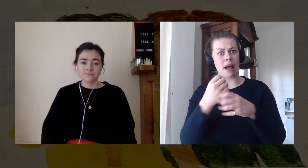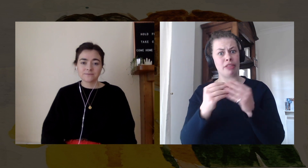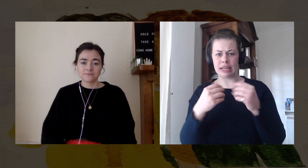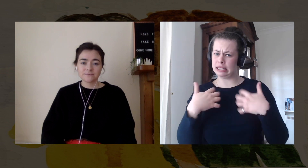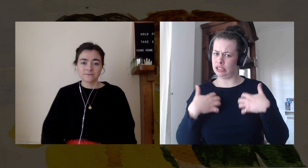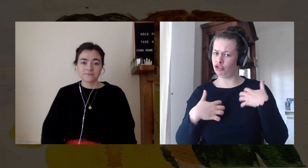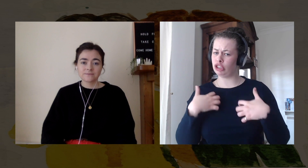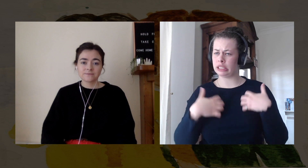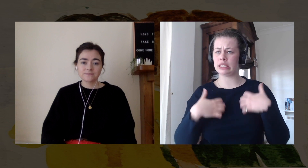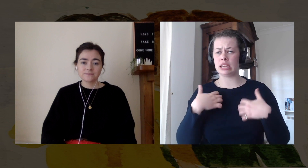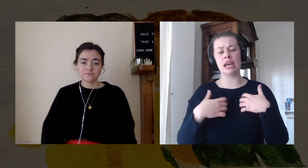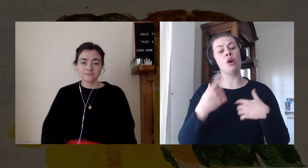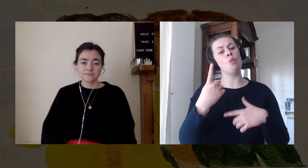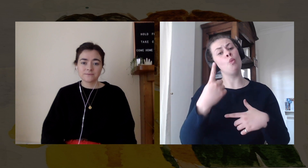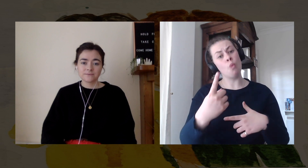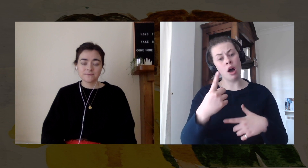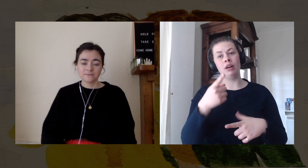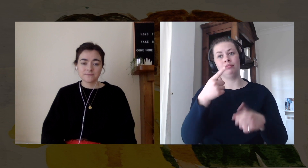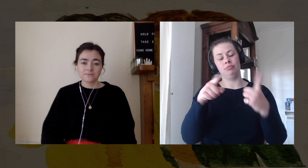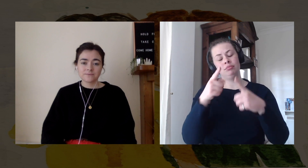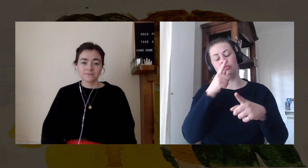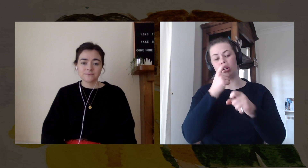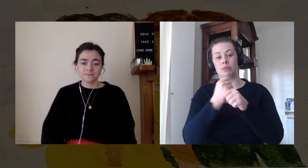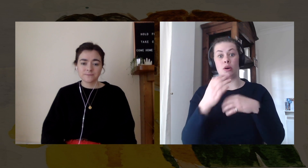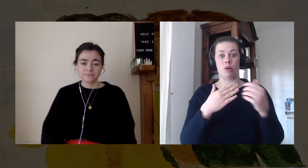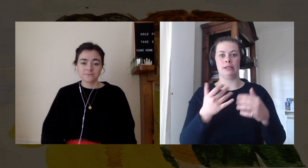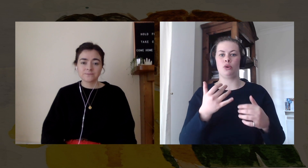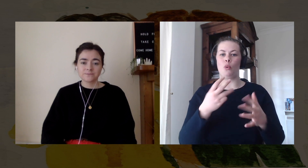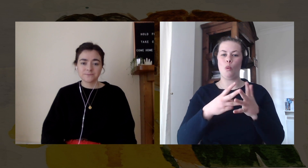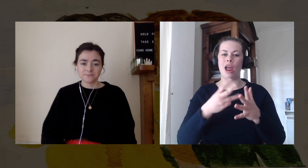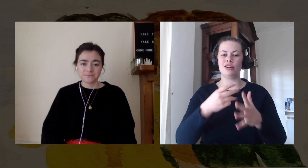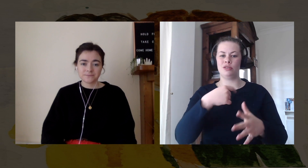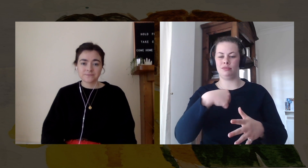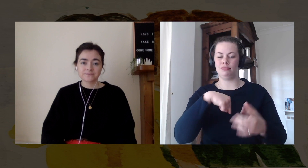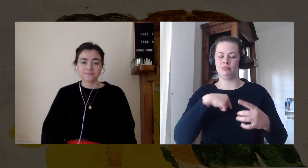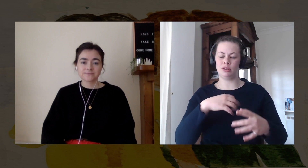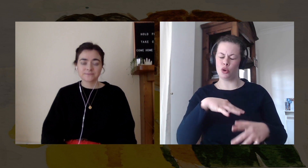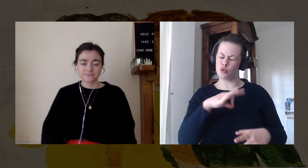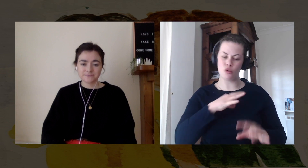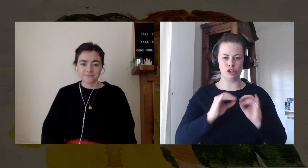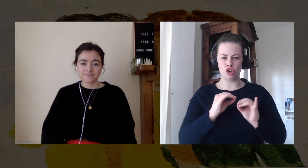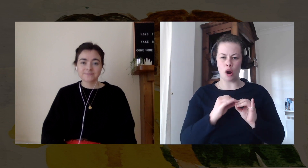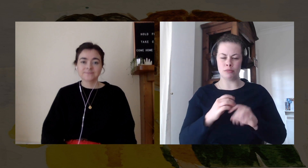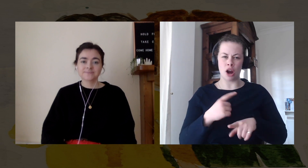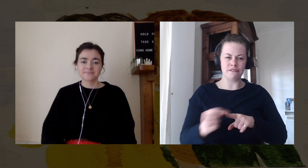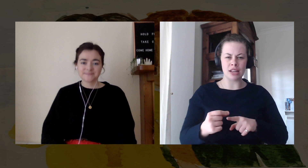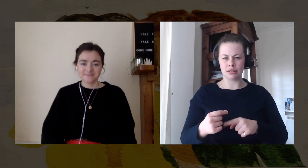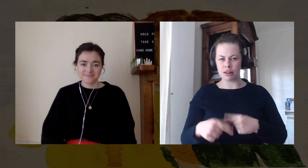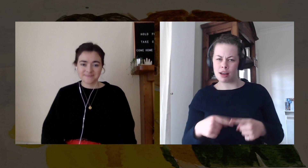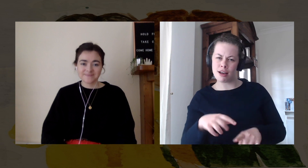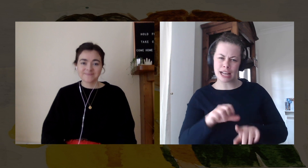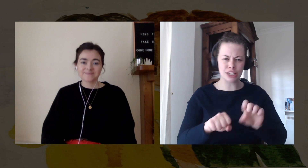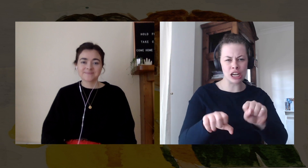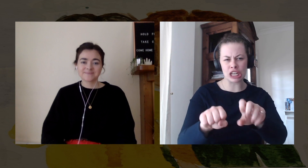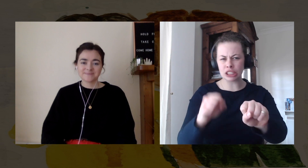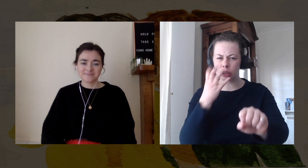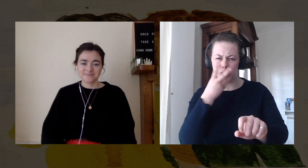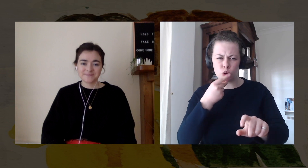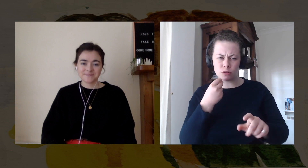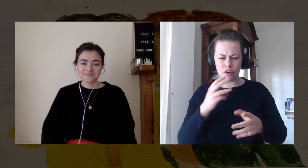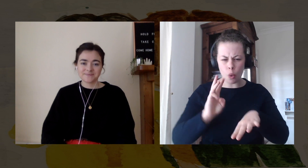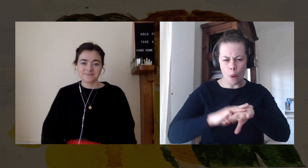a roll, you are flying as an interpreter, everything is just like going so well. And then you